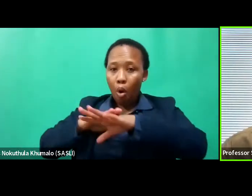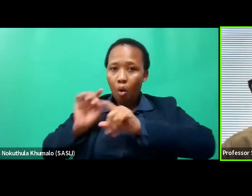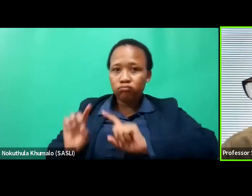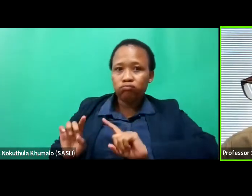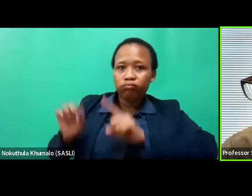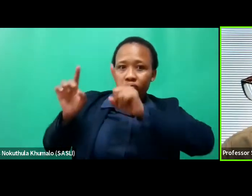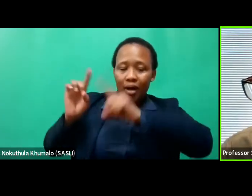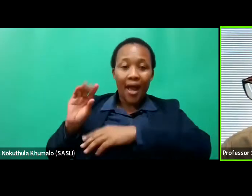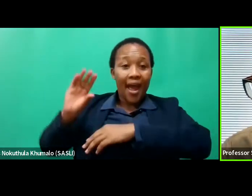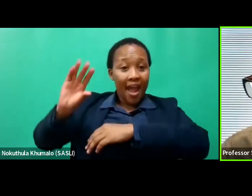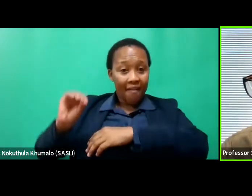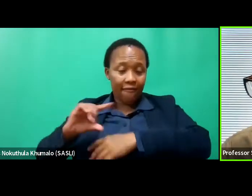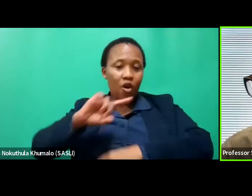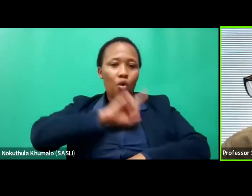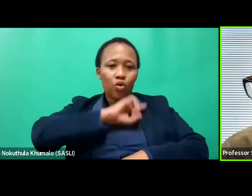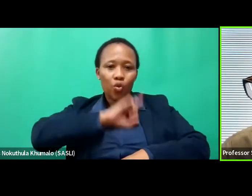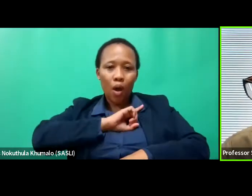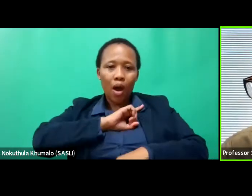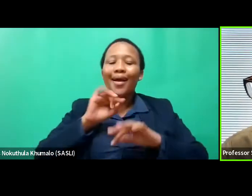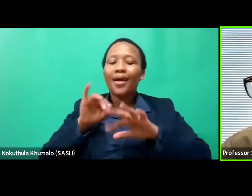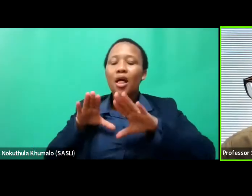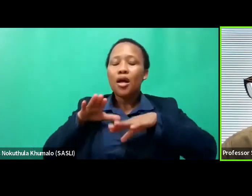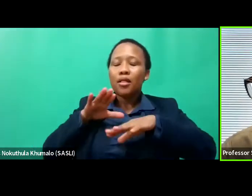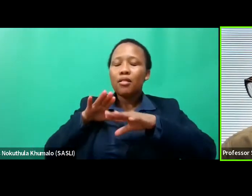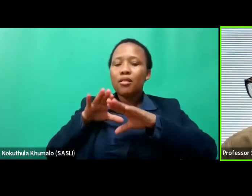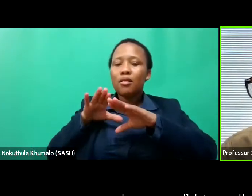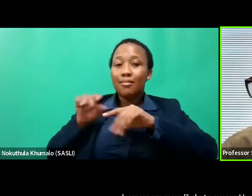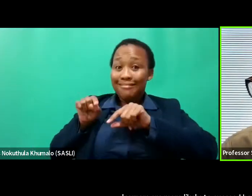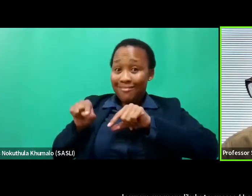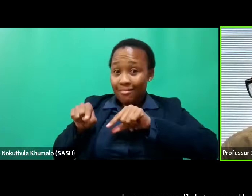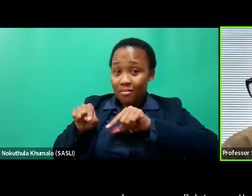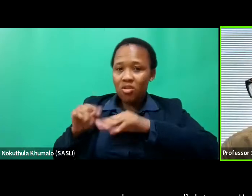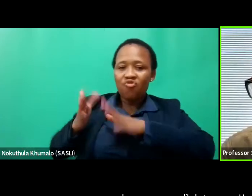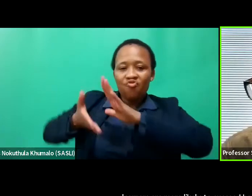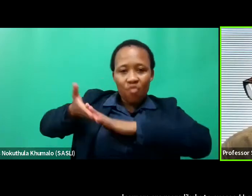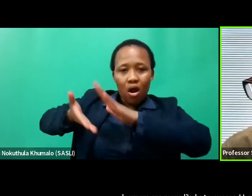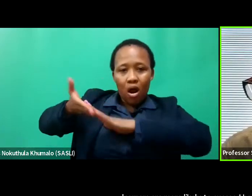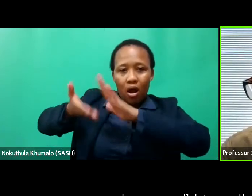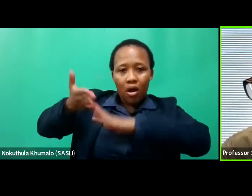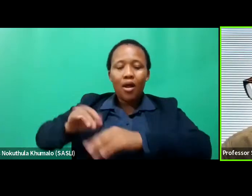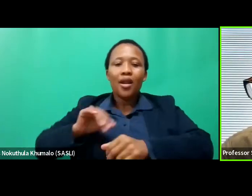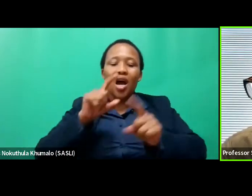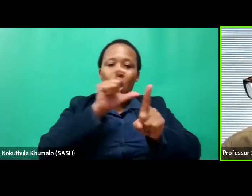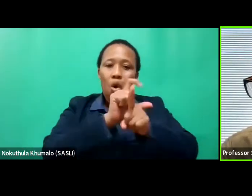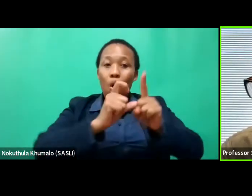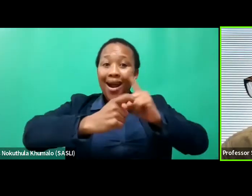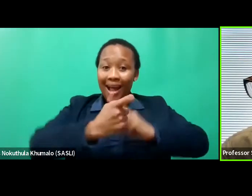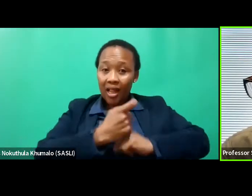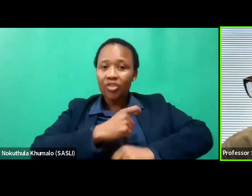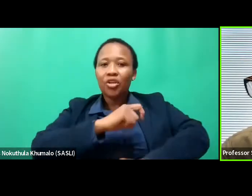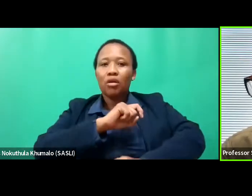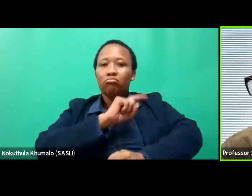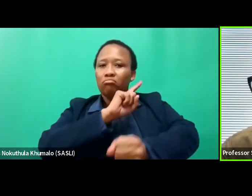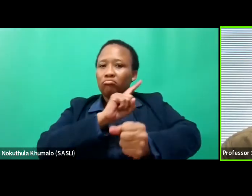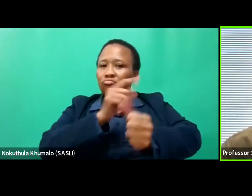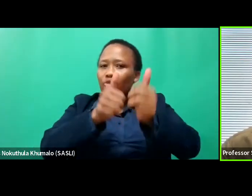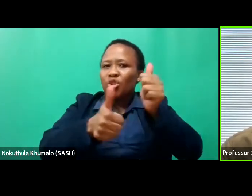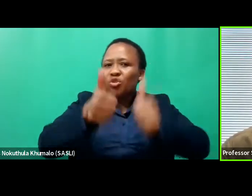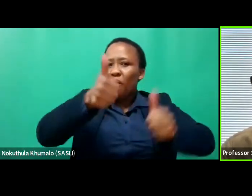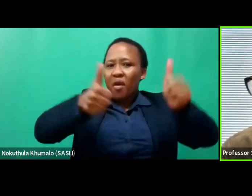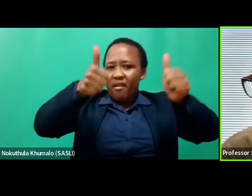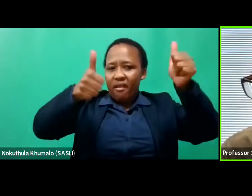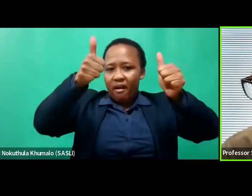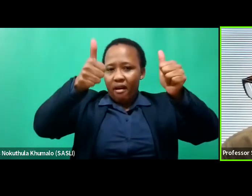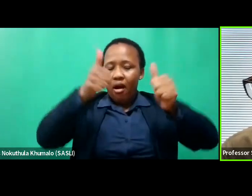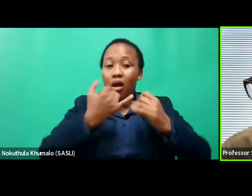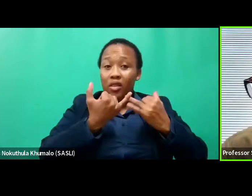run by middle classes and views its own culture as superior, while those with less familiar views are marginalized and end up